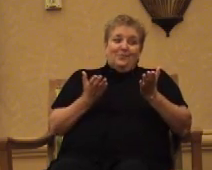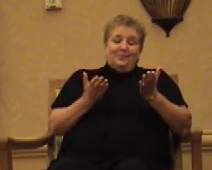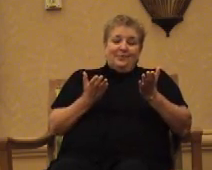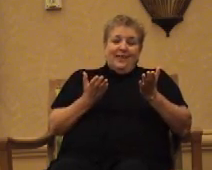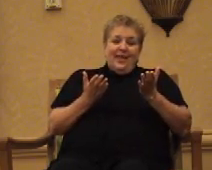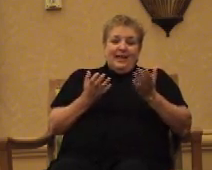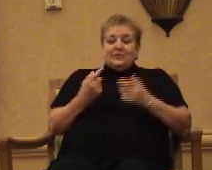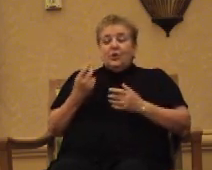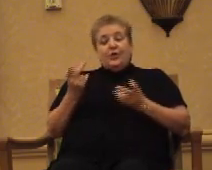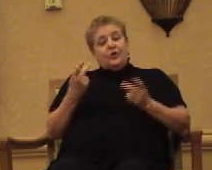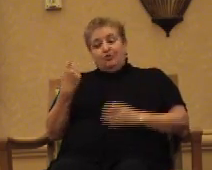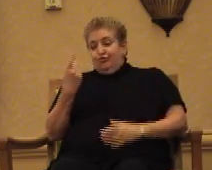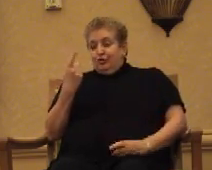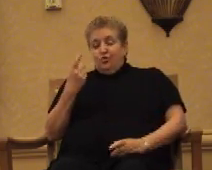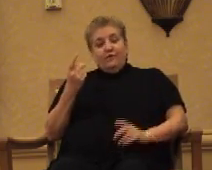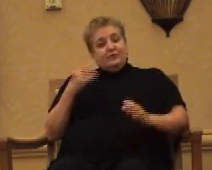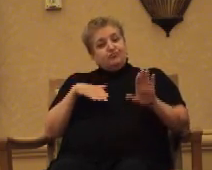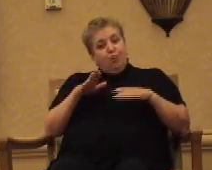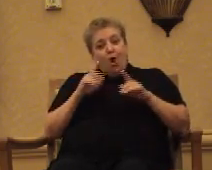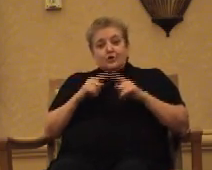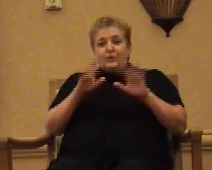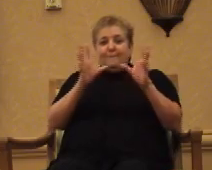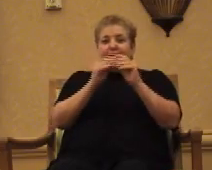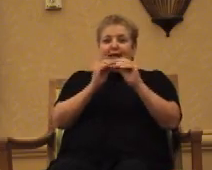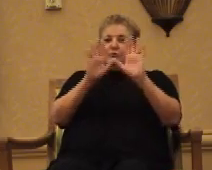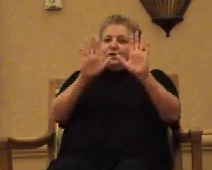meeting on Sunday morning, and she put me in the front row,